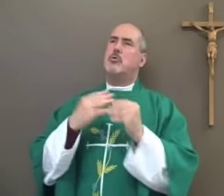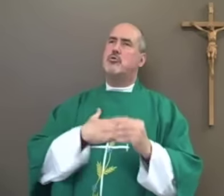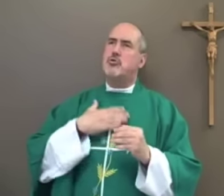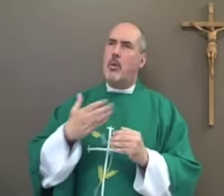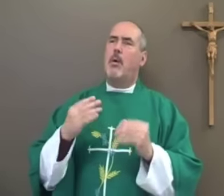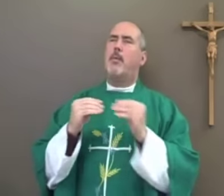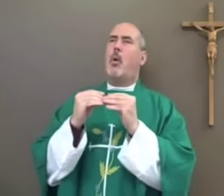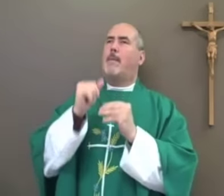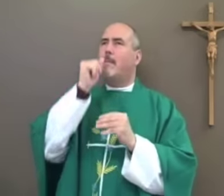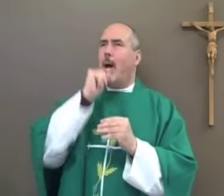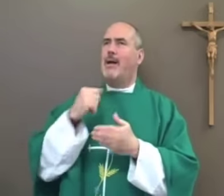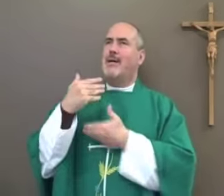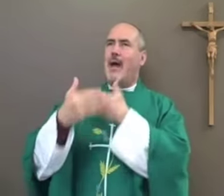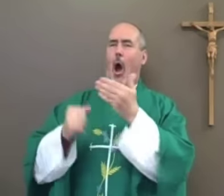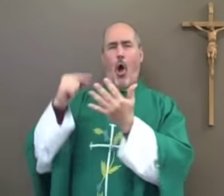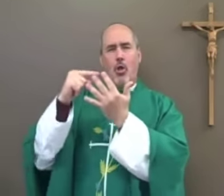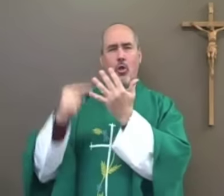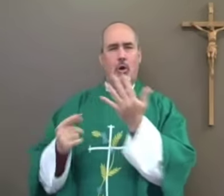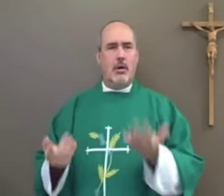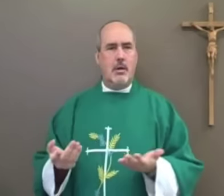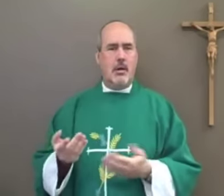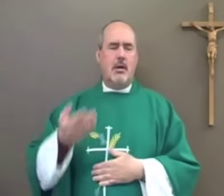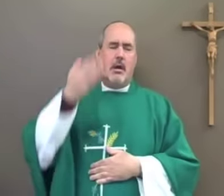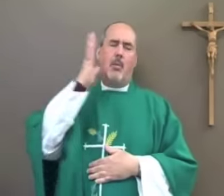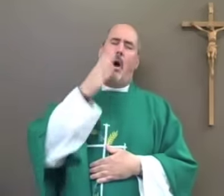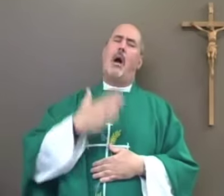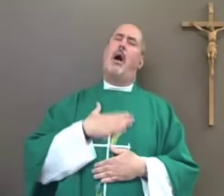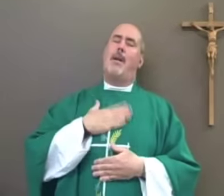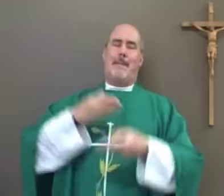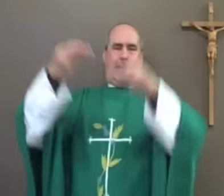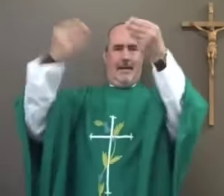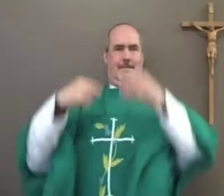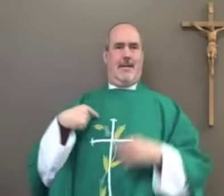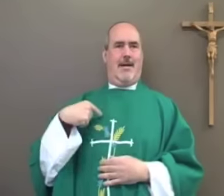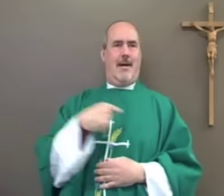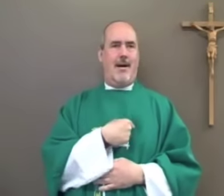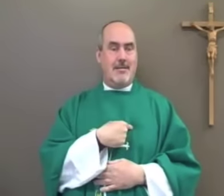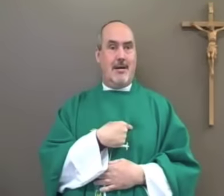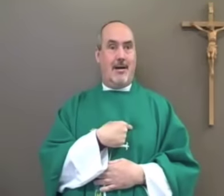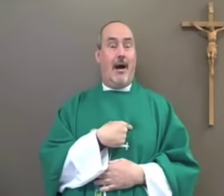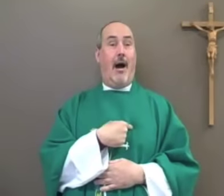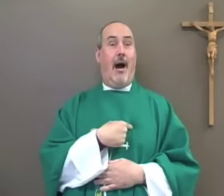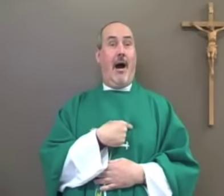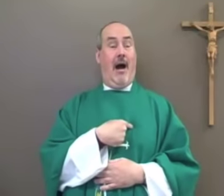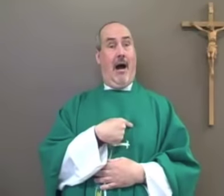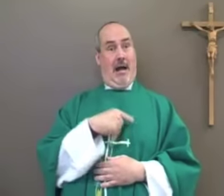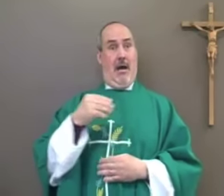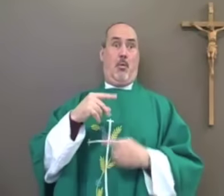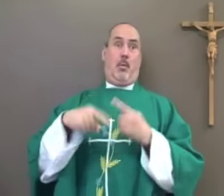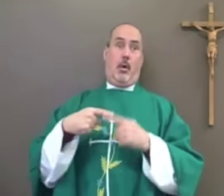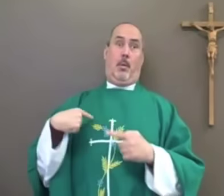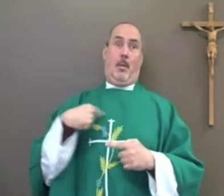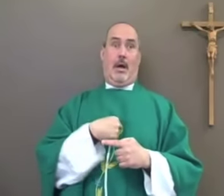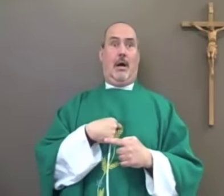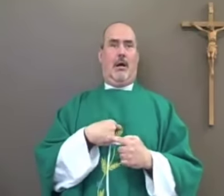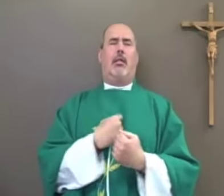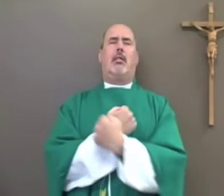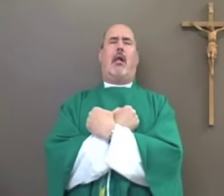love, more generosity, more patience, and God will be happy to give it to us. And when